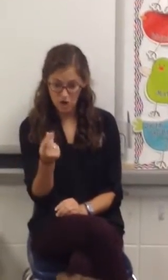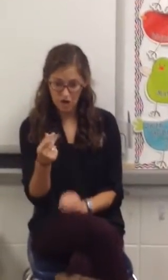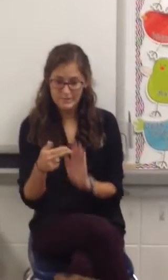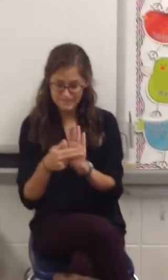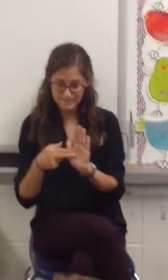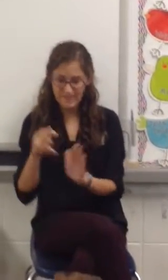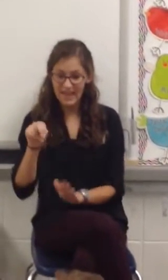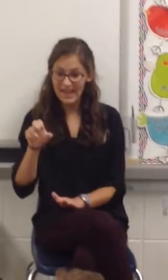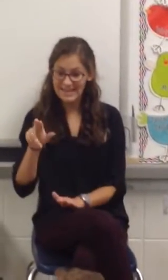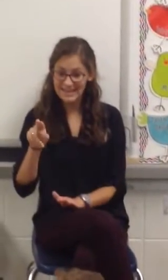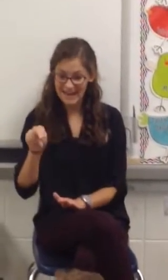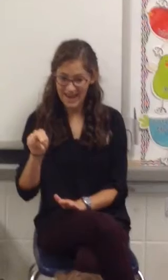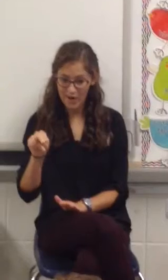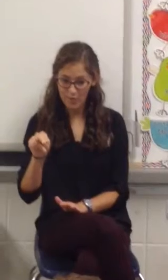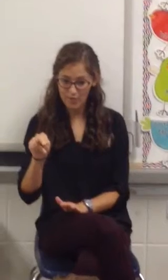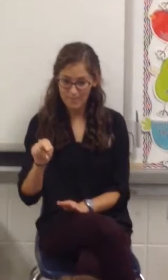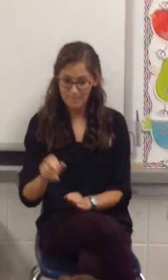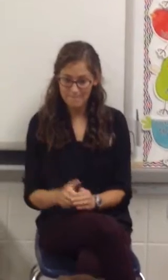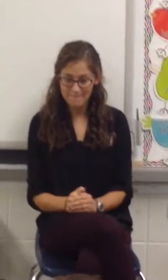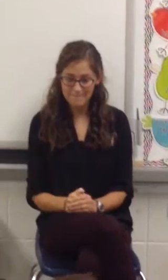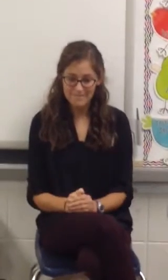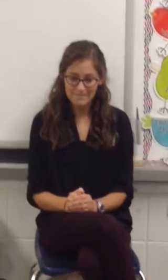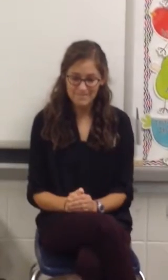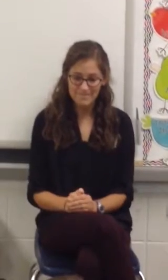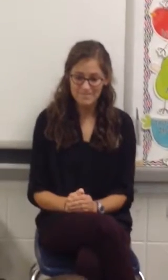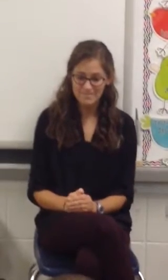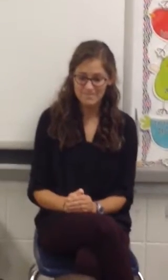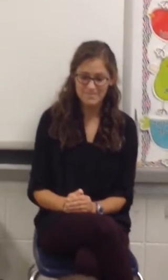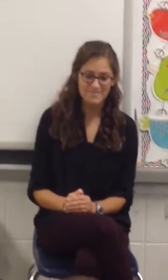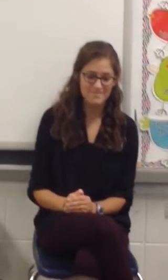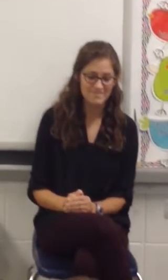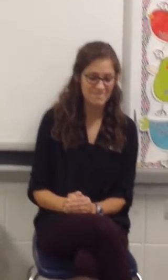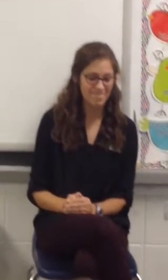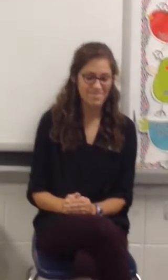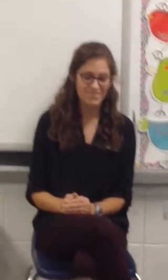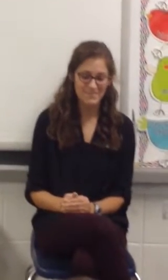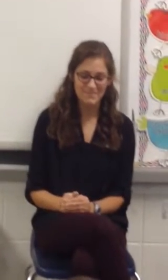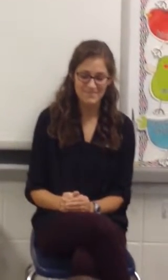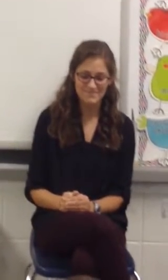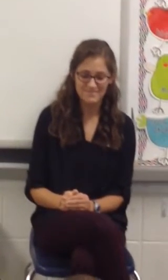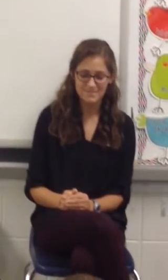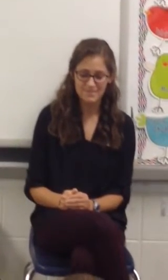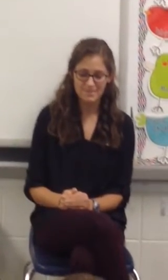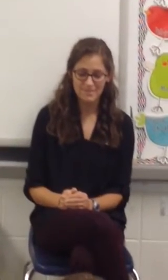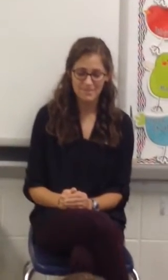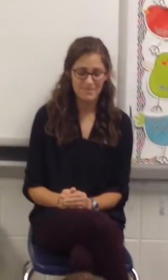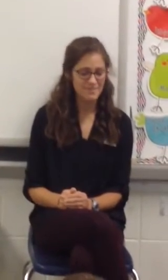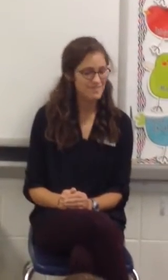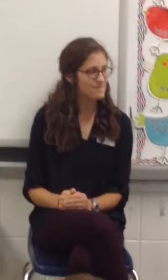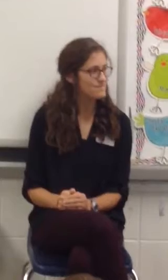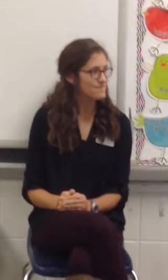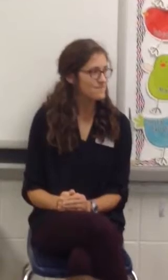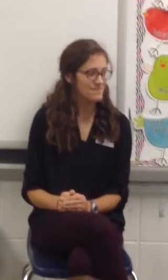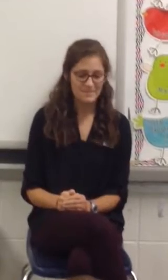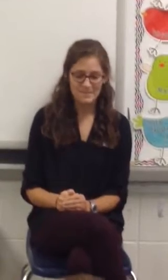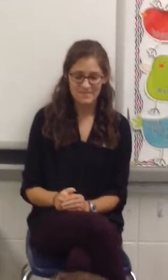your buildings, you've made trees, we've made things. Now, some things are not going to be able to be labeled